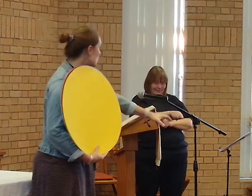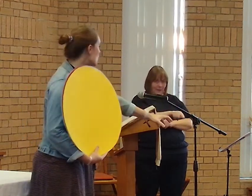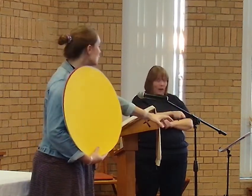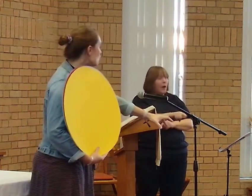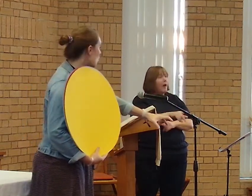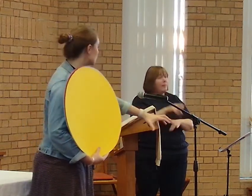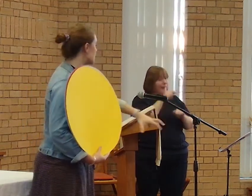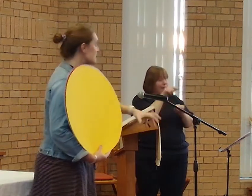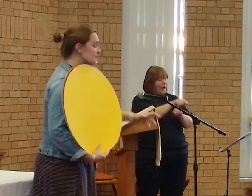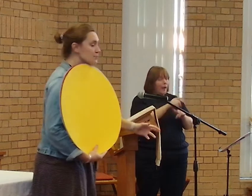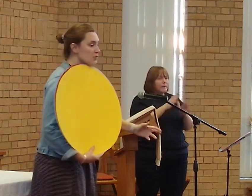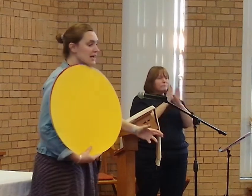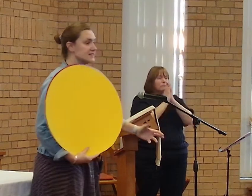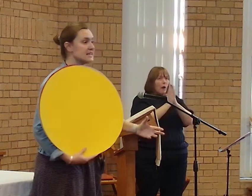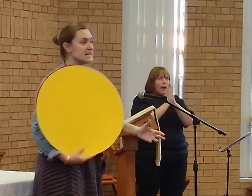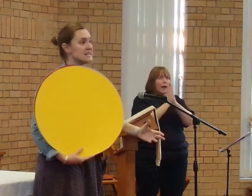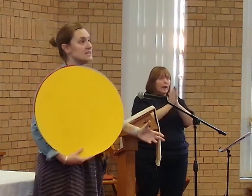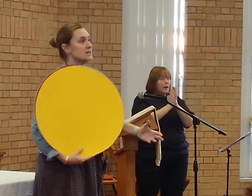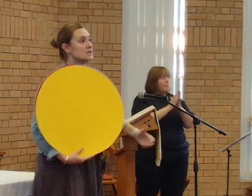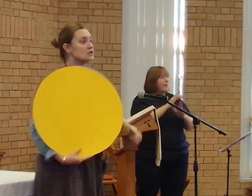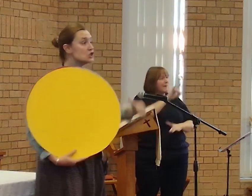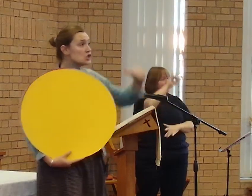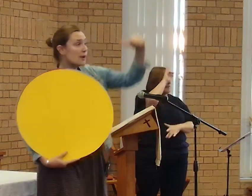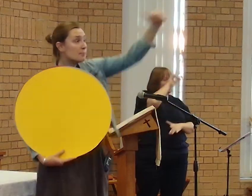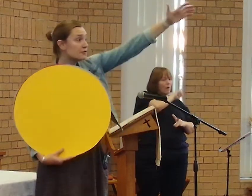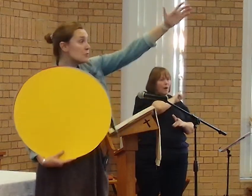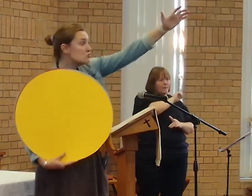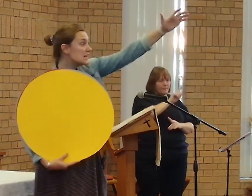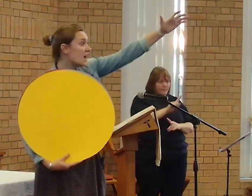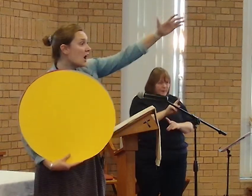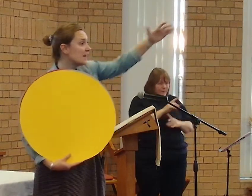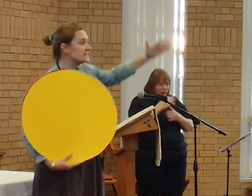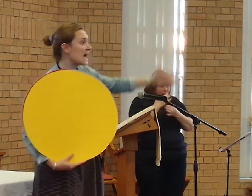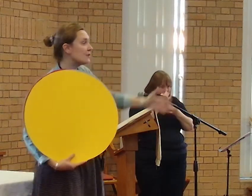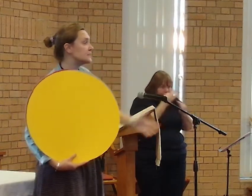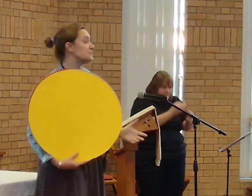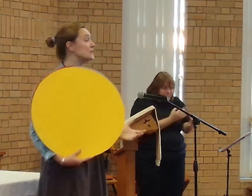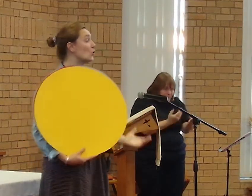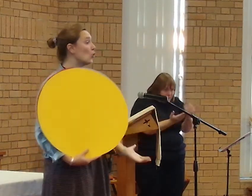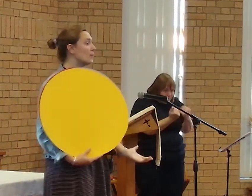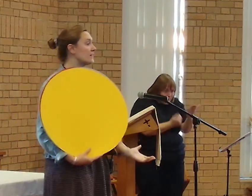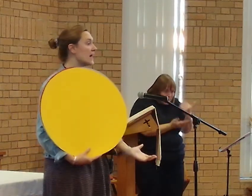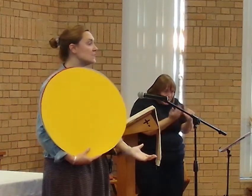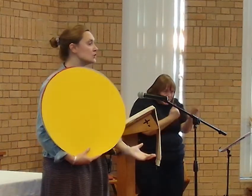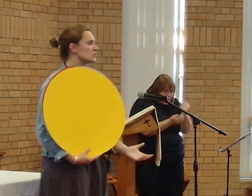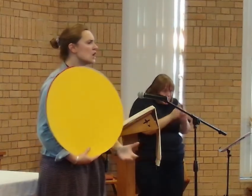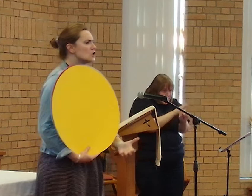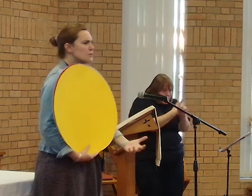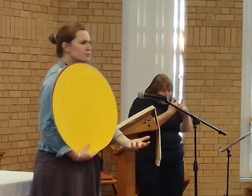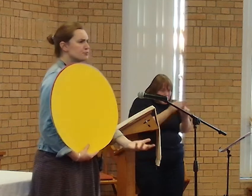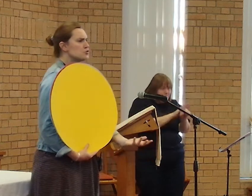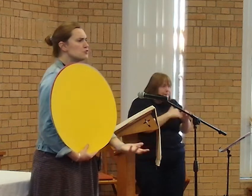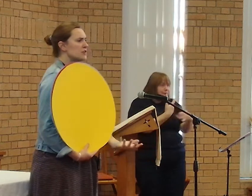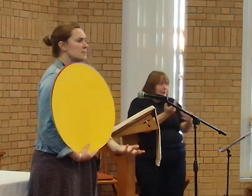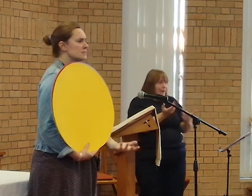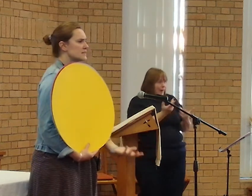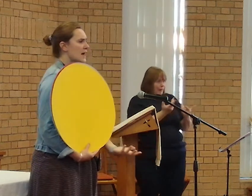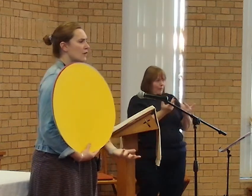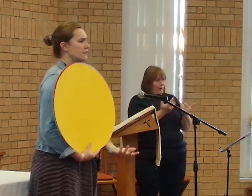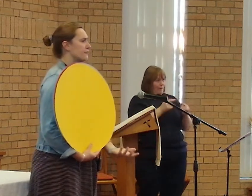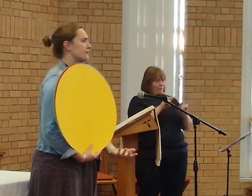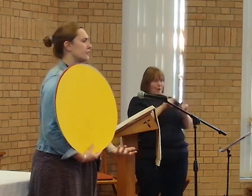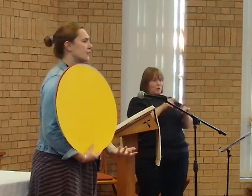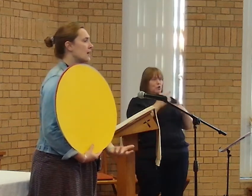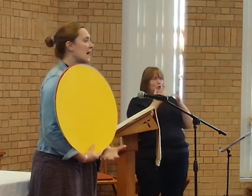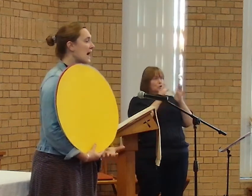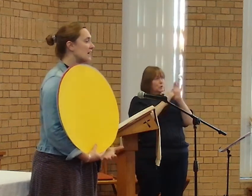to turn the rocks into bread, to eat, to jump from a really high tower, to be caught by the angels, to prove